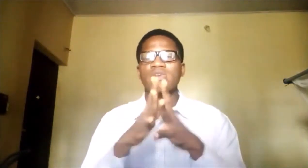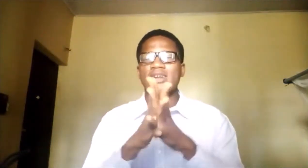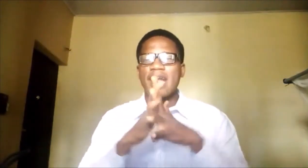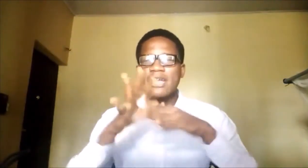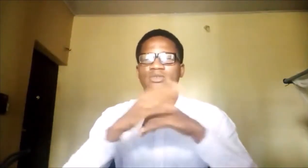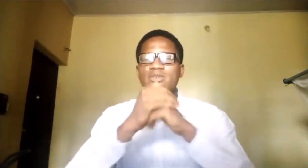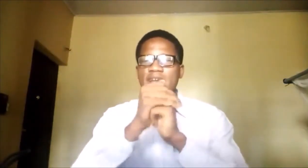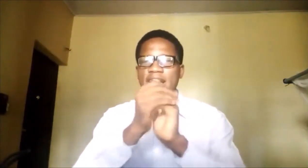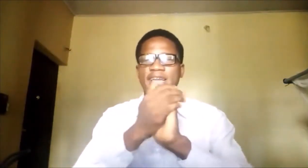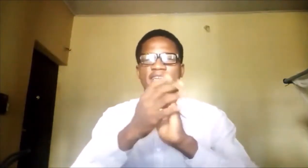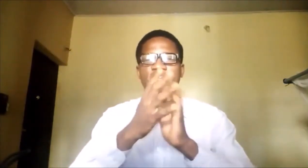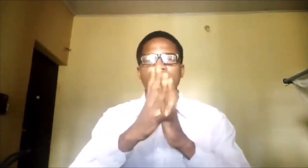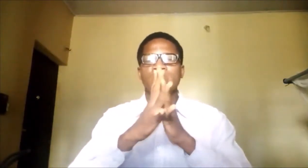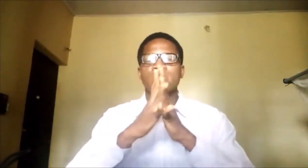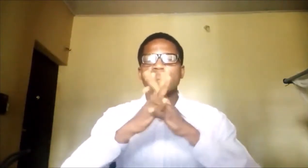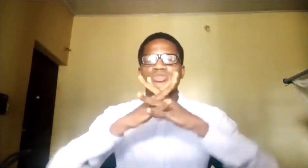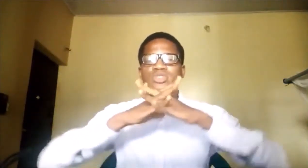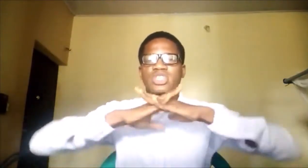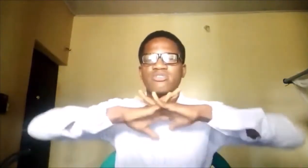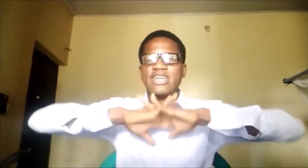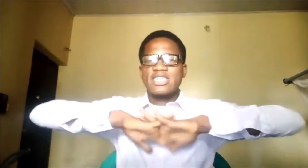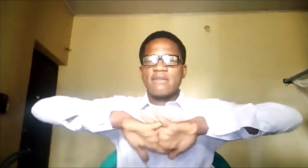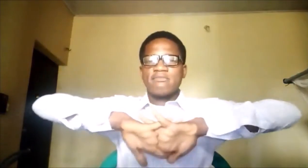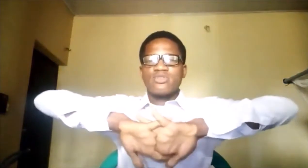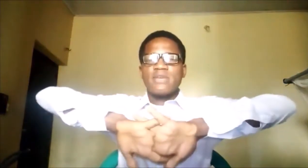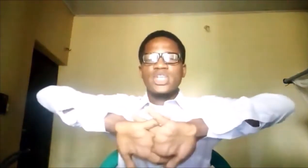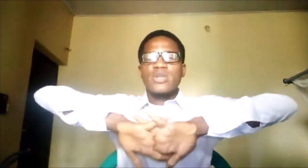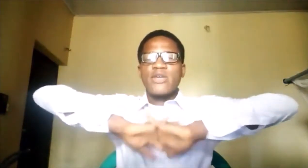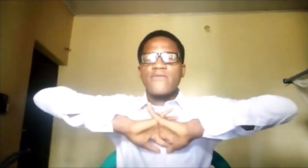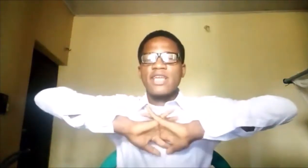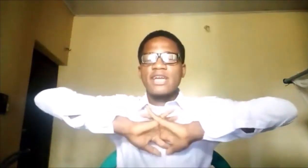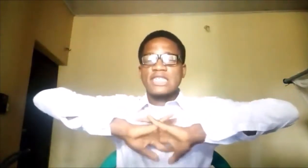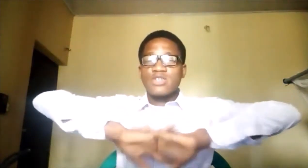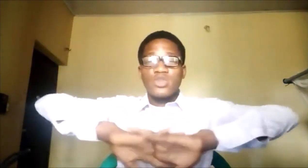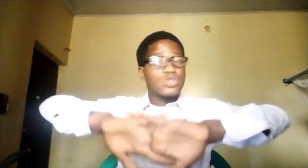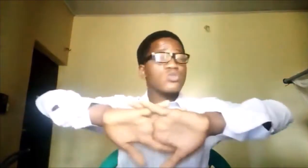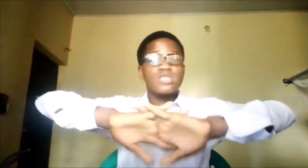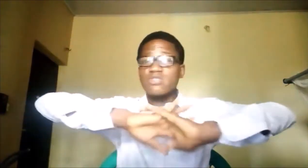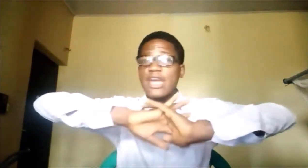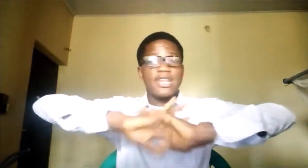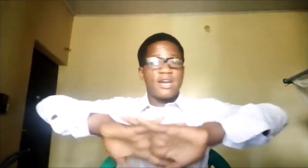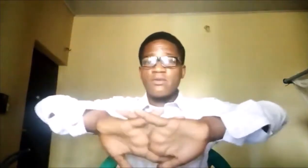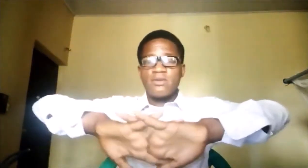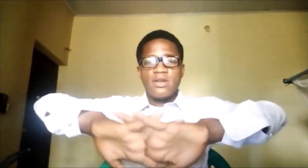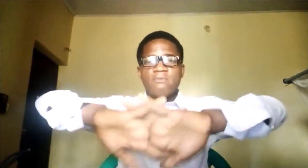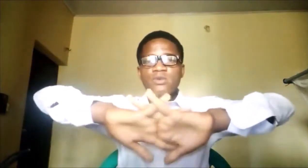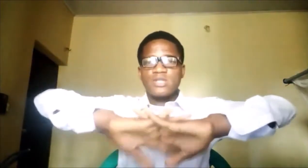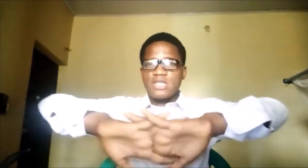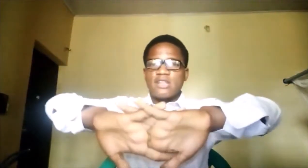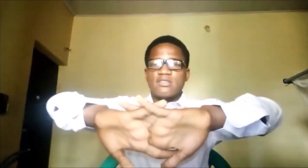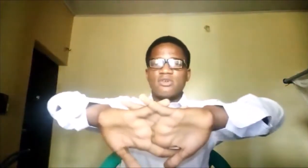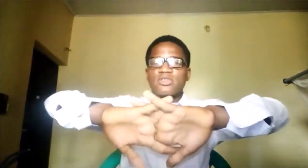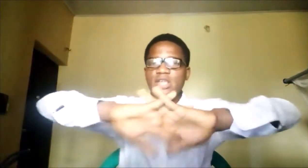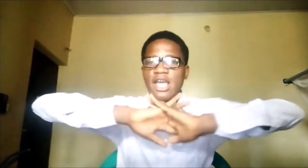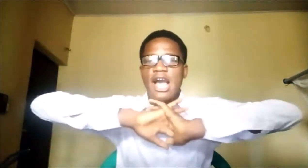crack, you stretch them. So make sure that your fingers are straight. You could do this right now before we start, because I